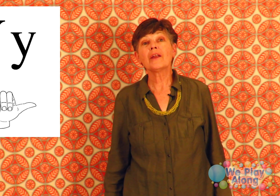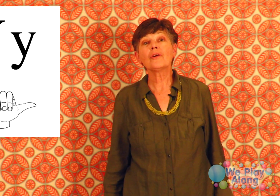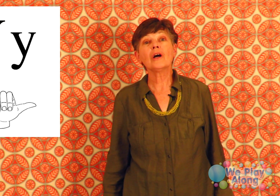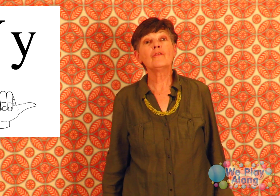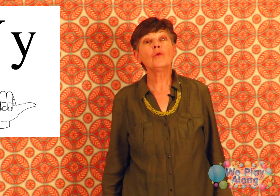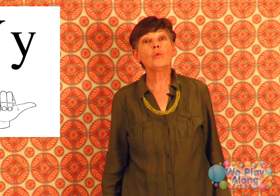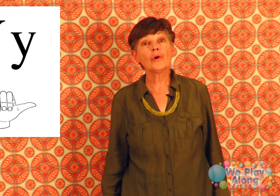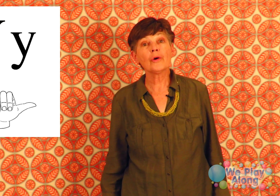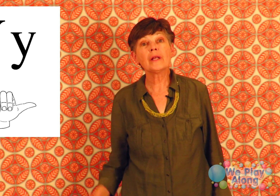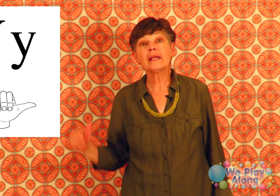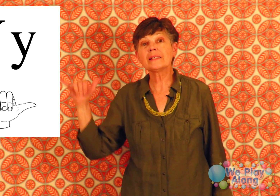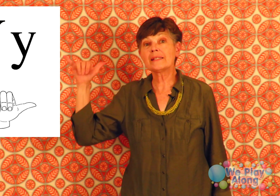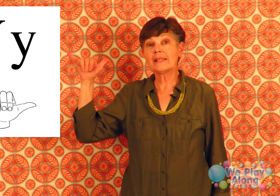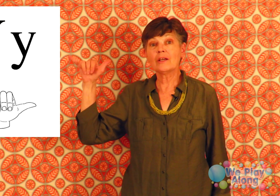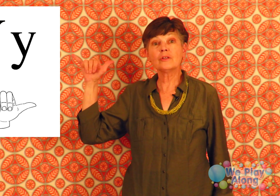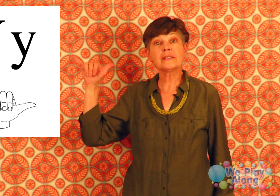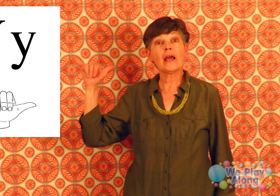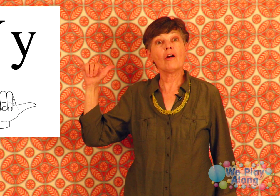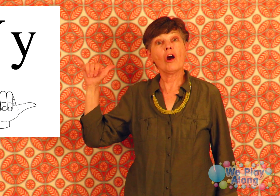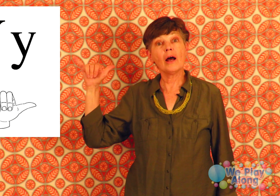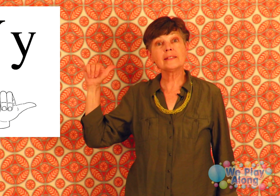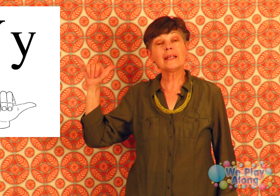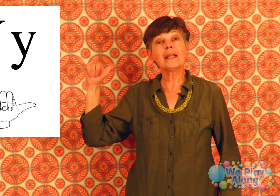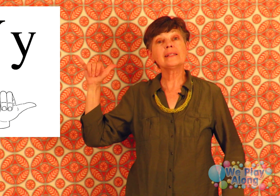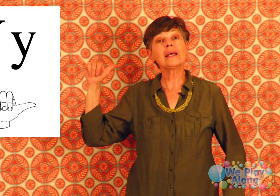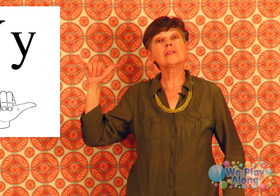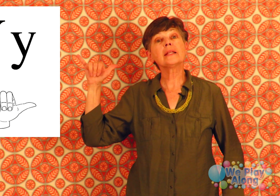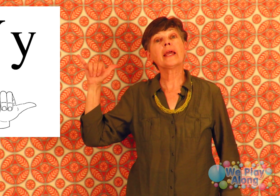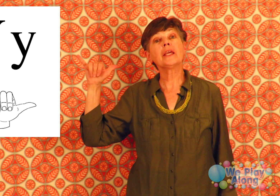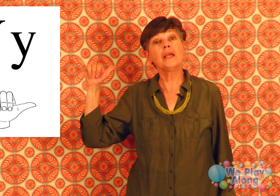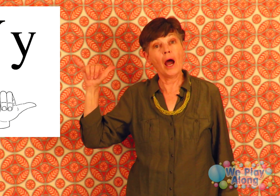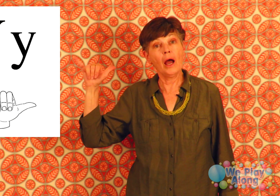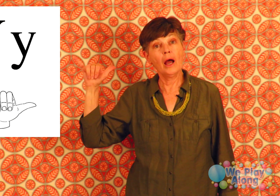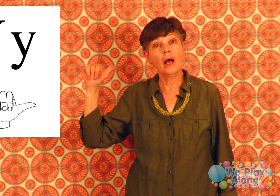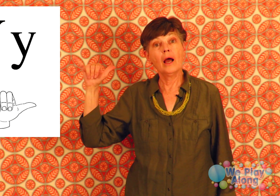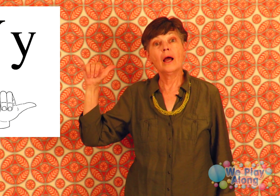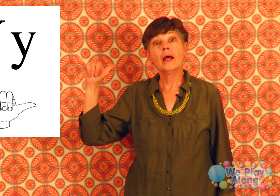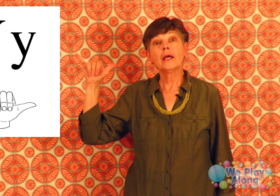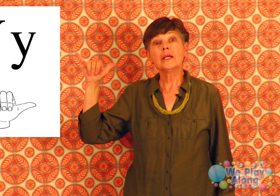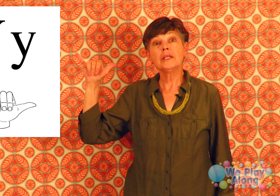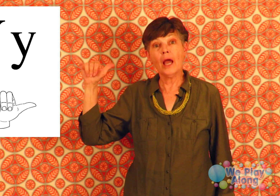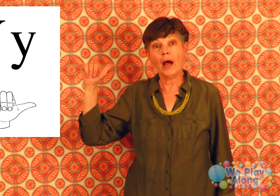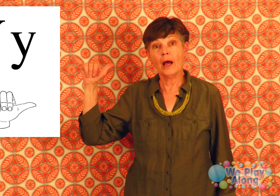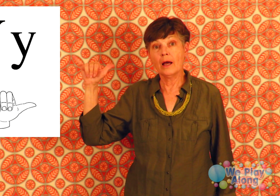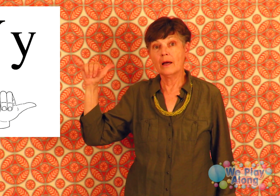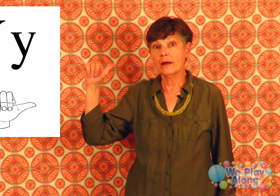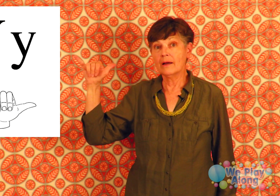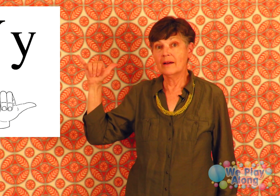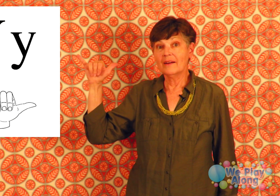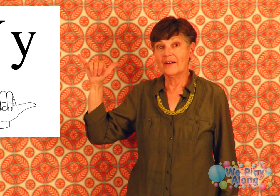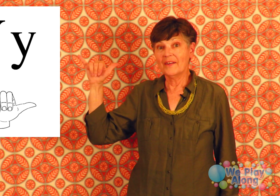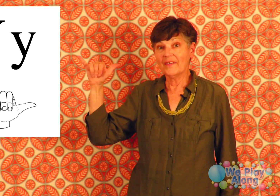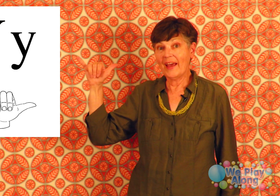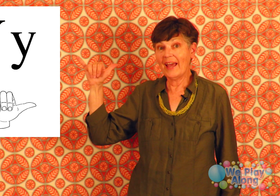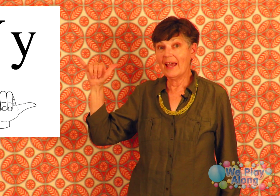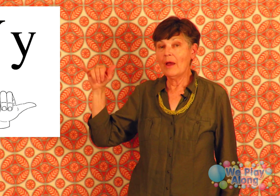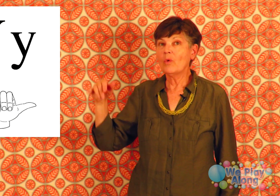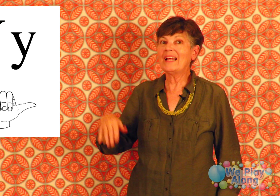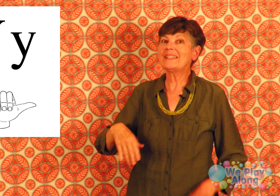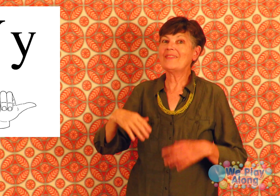letter of a word, is a single sound consonant. It sounds like ya. Ya. Okay? When it's at